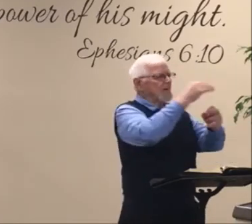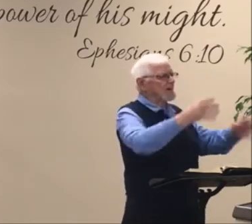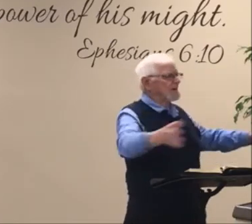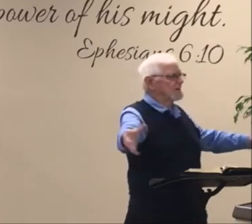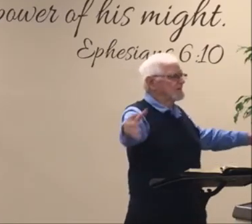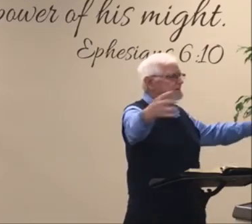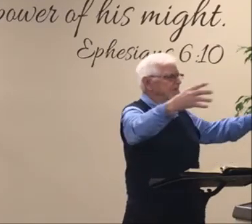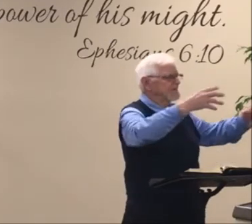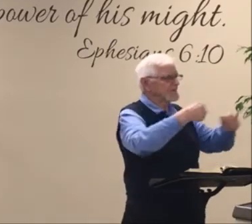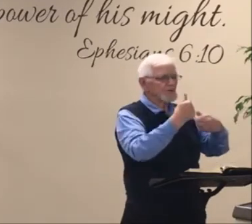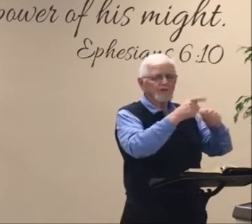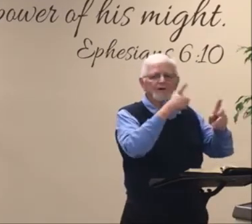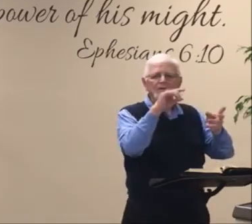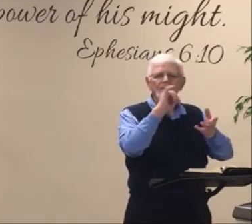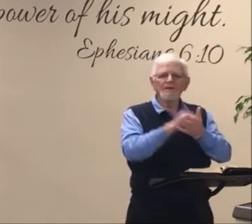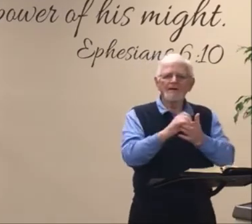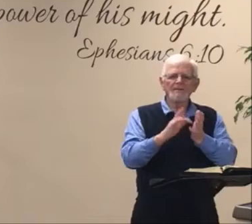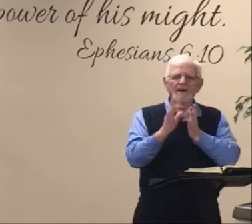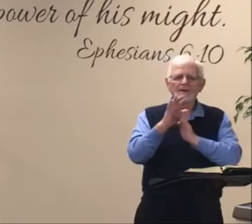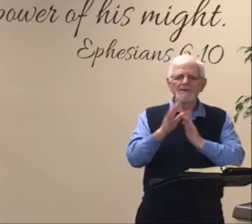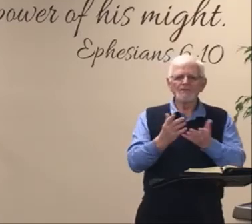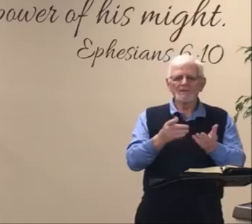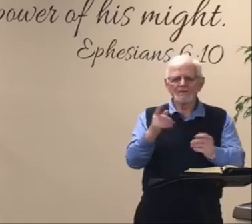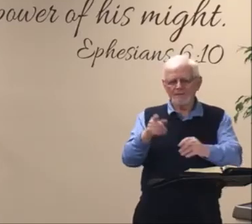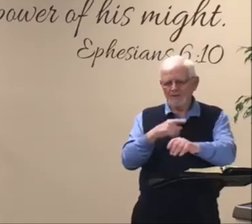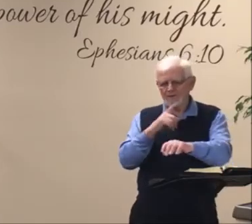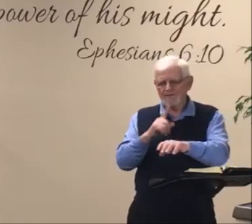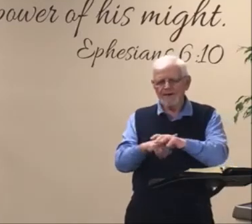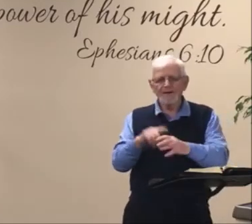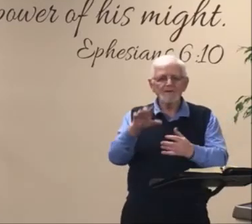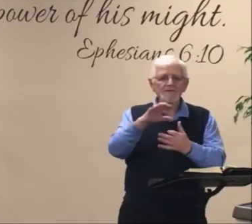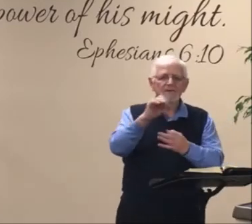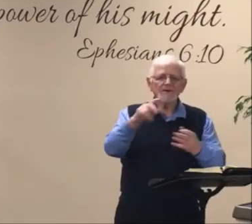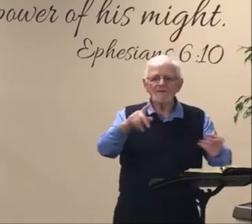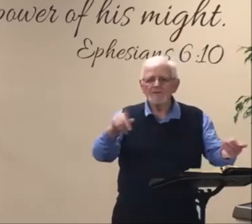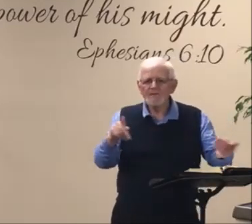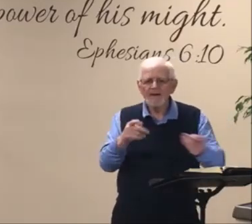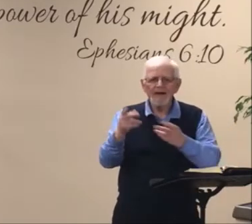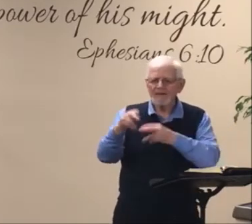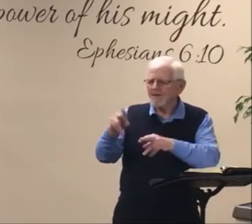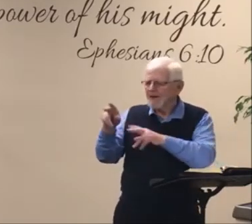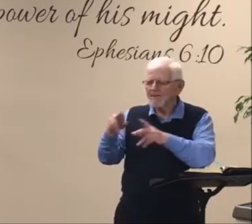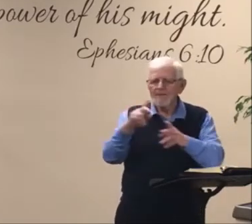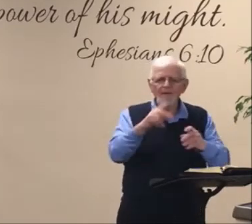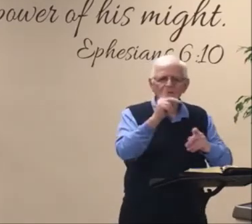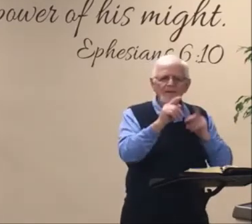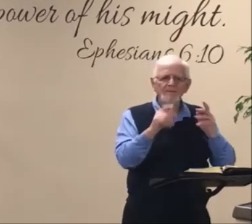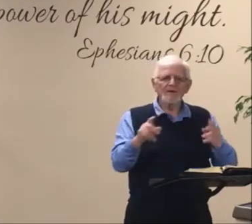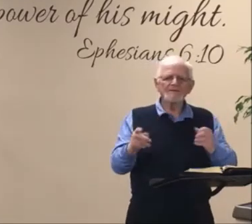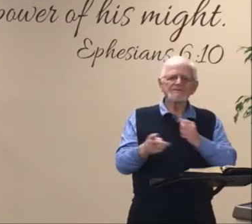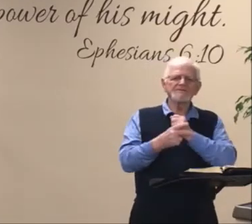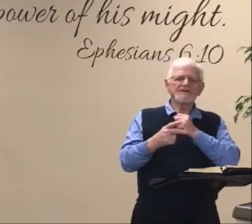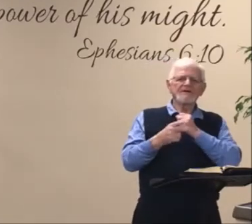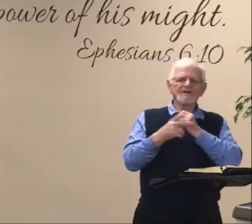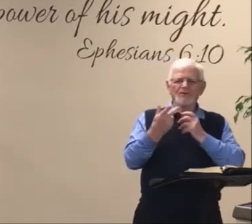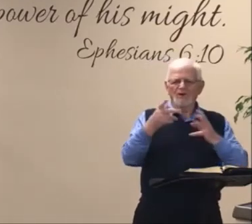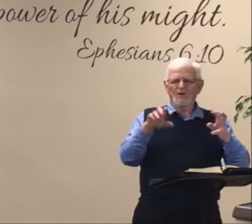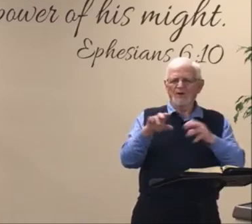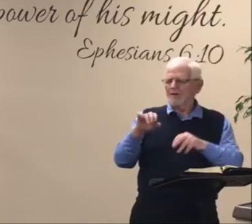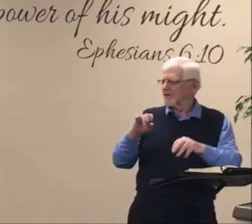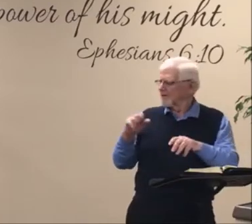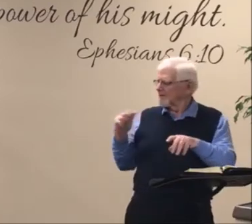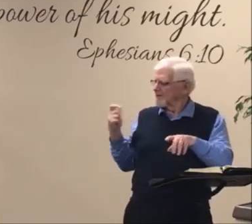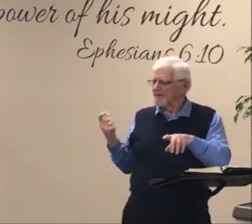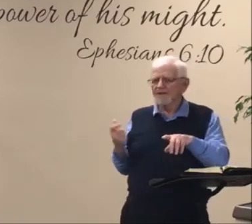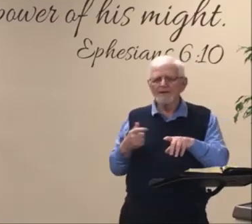myself. I tried to do that in Bible school for a long time. Man, this is a spiritual place while things are happening. People are getting saved. And what are you doing, Isaac? Oh,